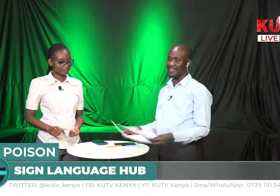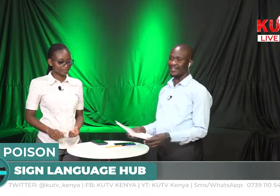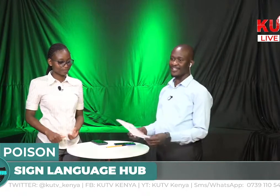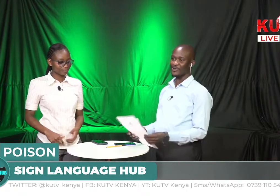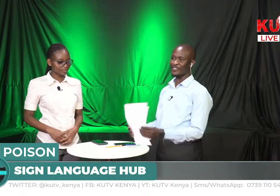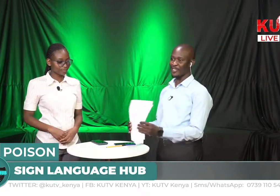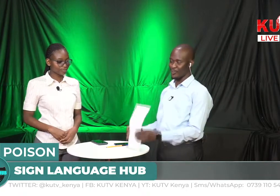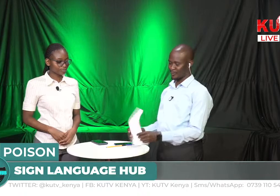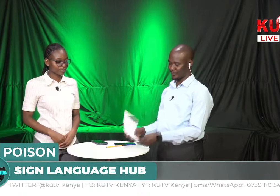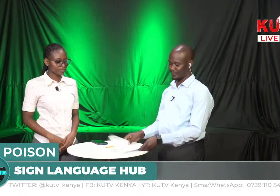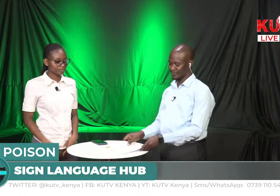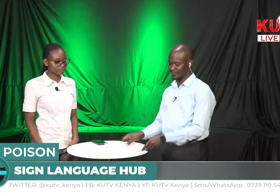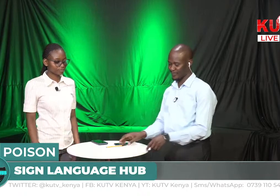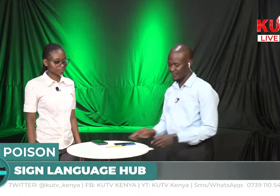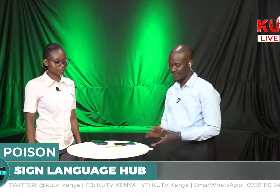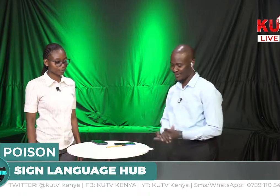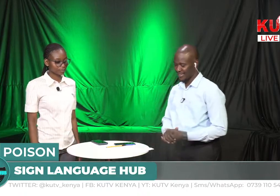Let's continue.